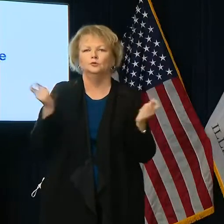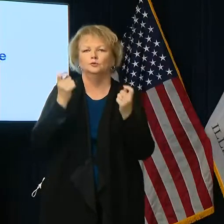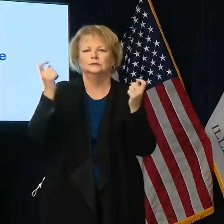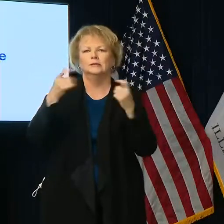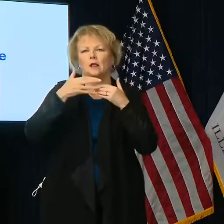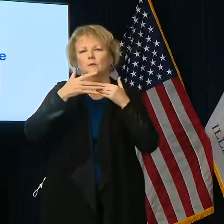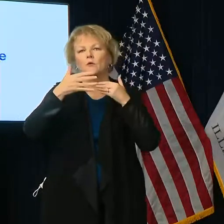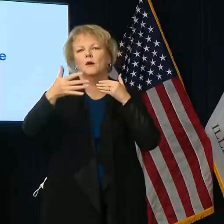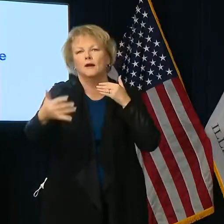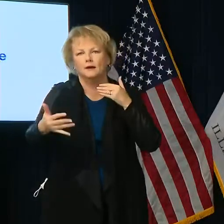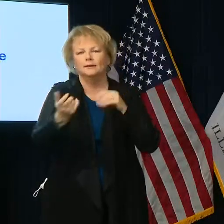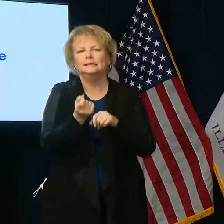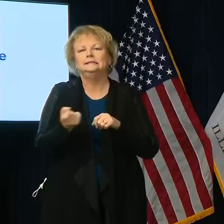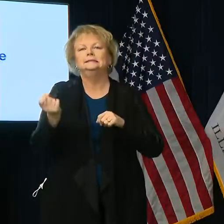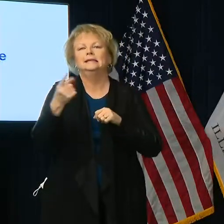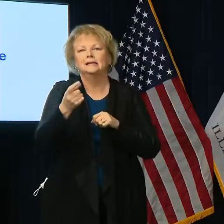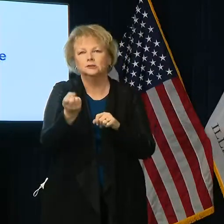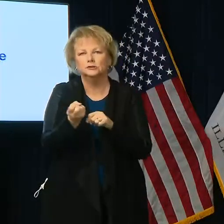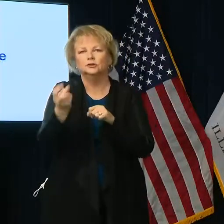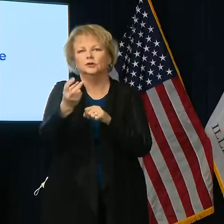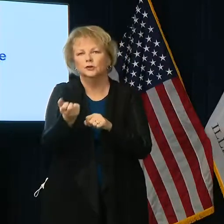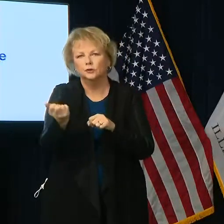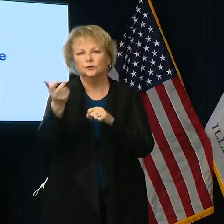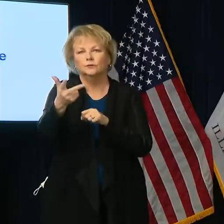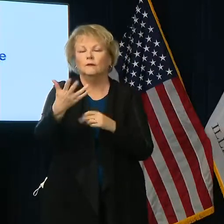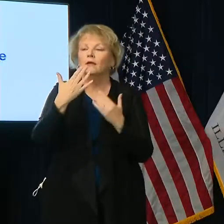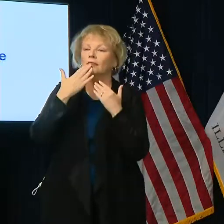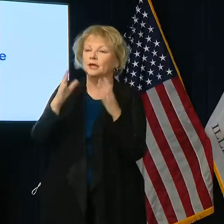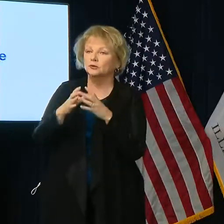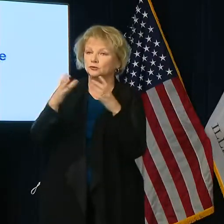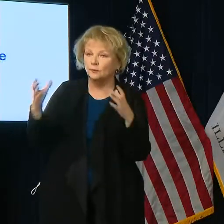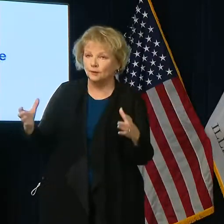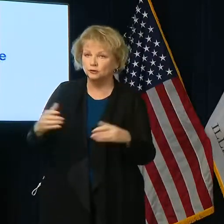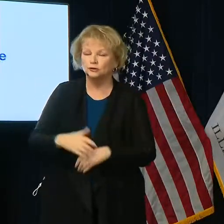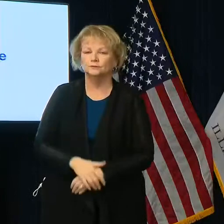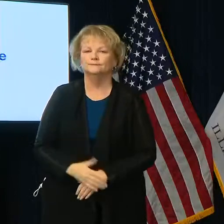celebrate for next year's and the subsequent years. Thank you so much.